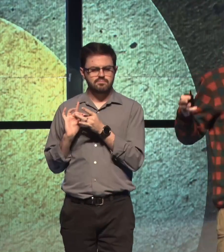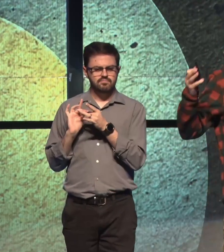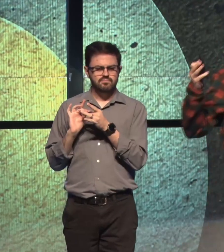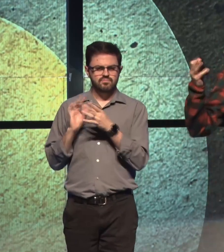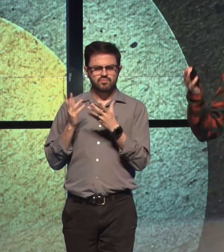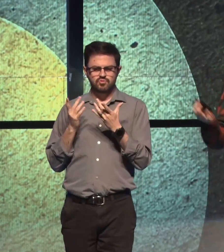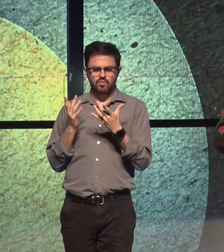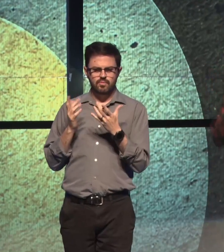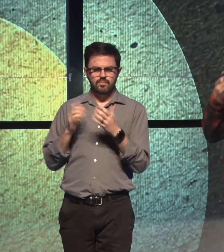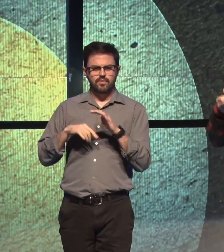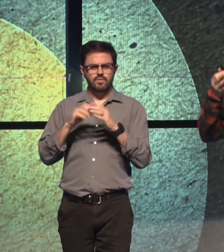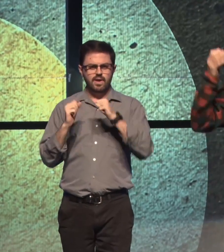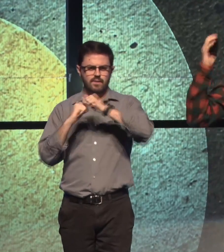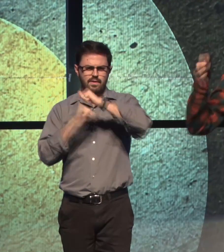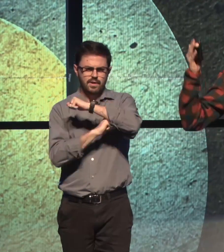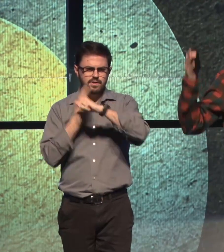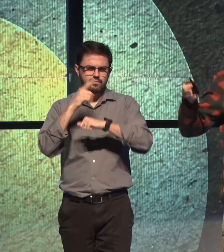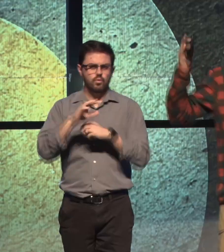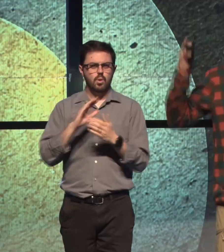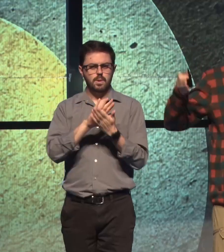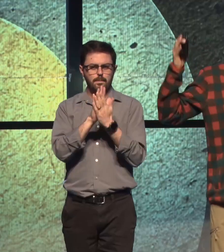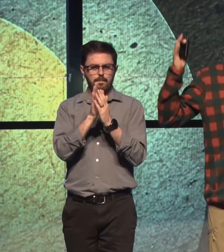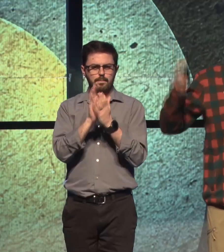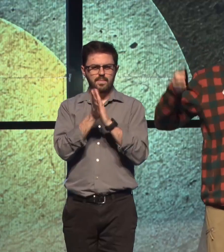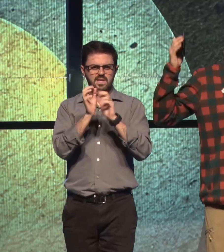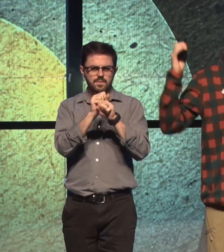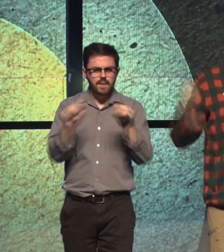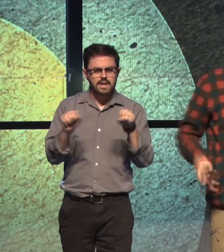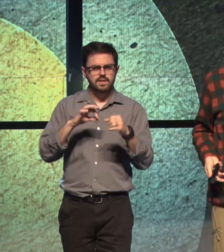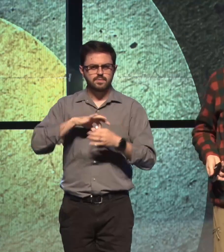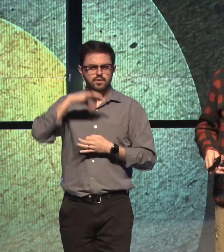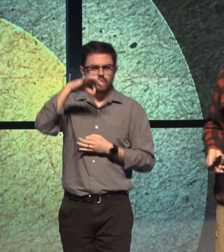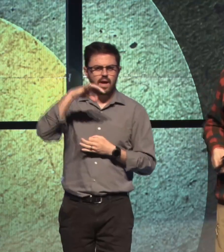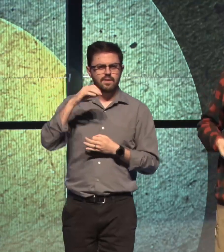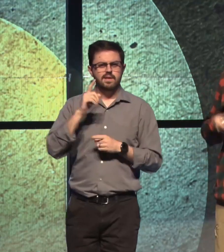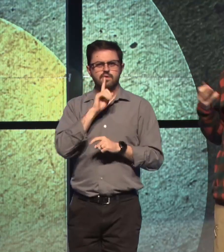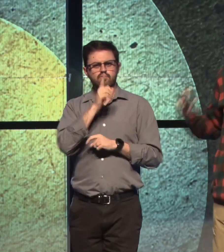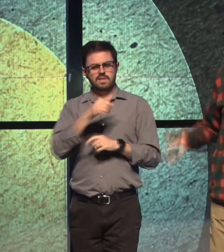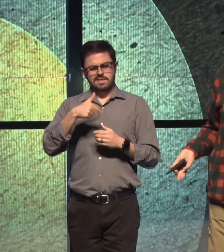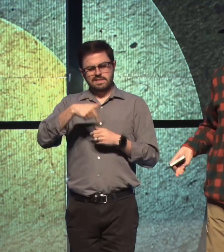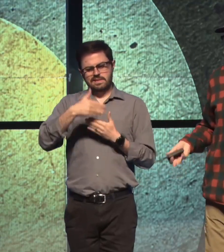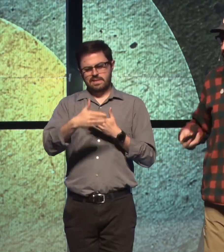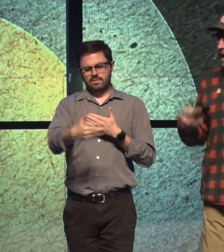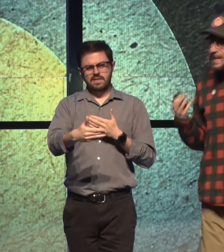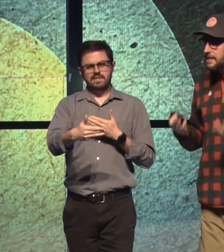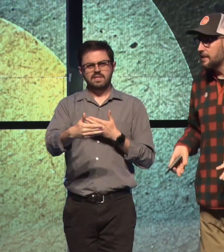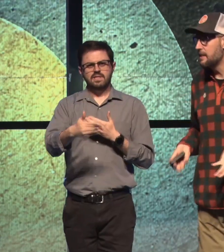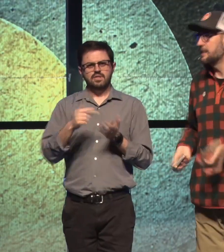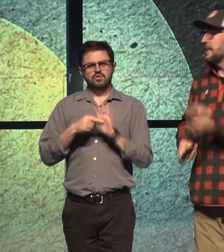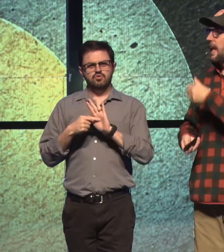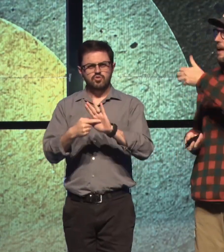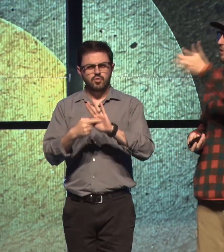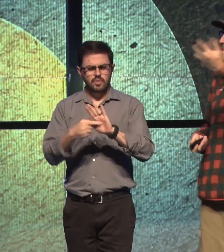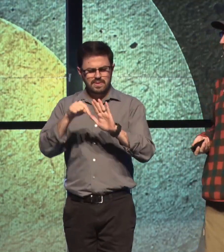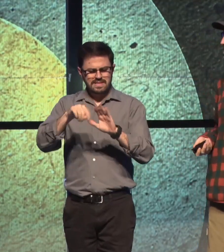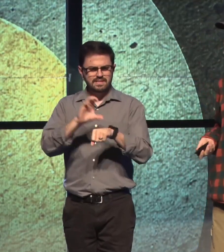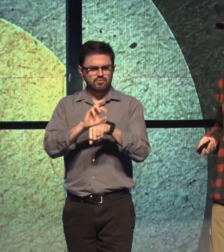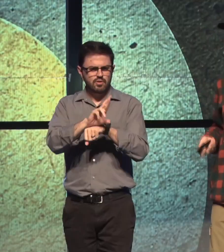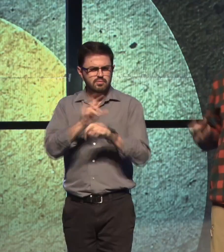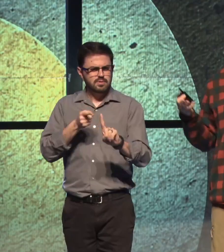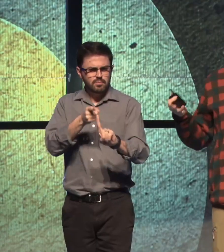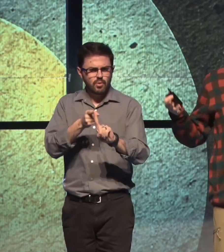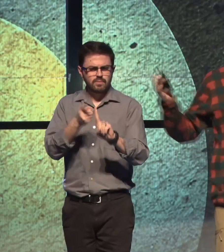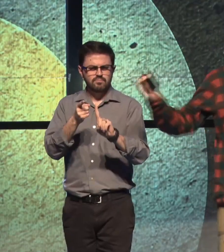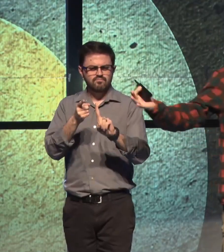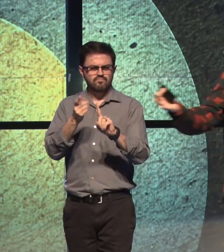so this series is really about, what is this church all about? What are we here for? And the idea is that every one of us